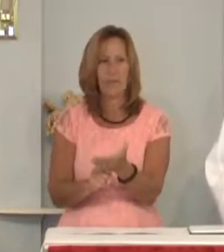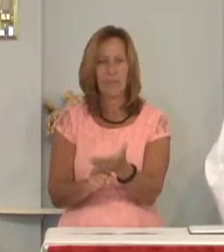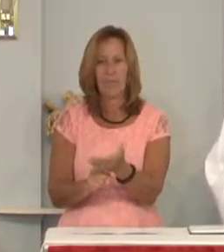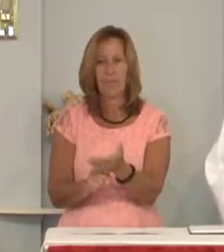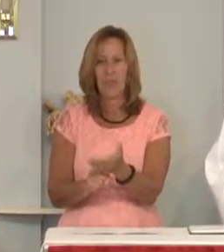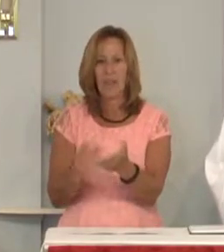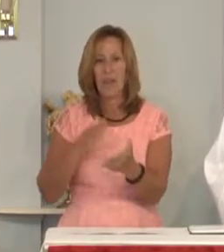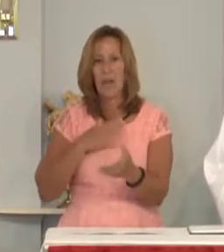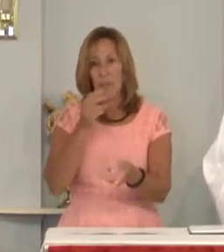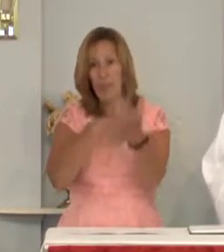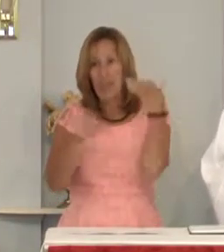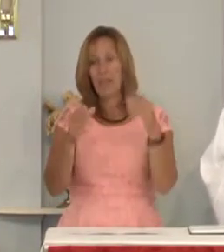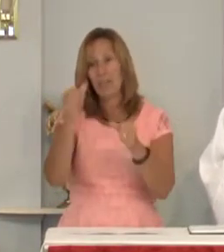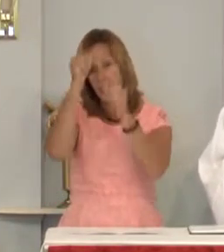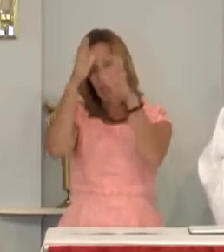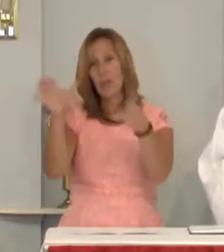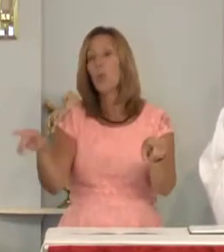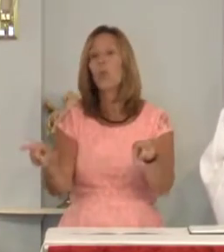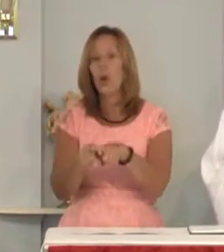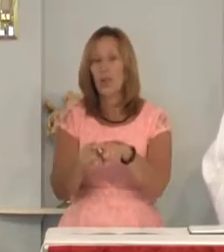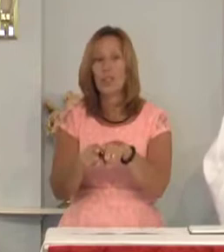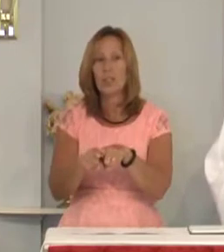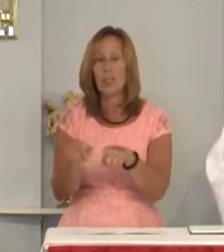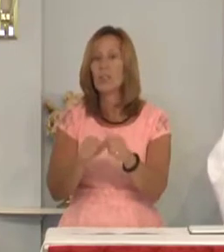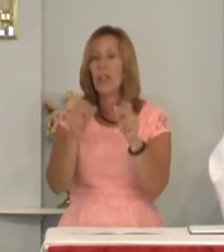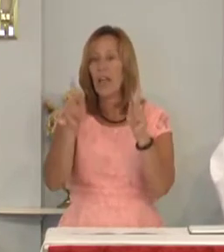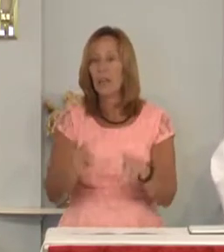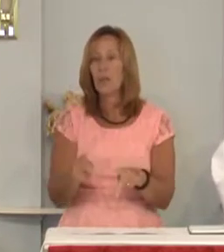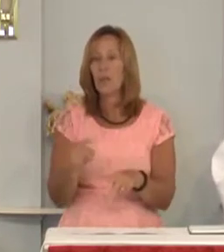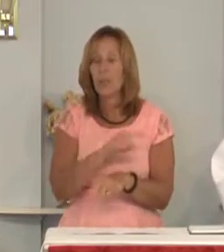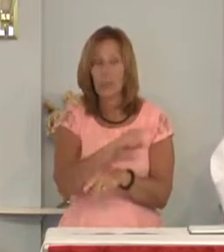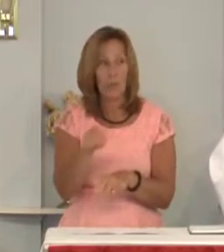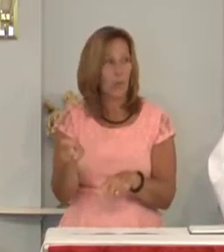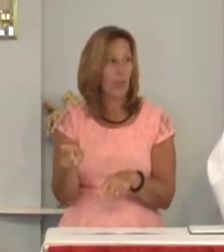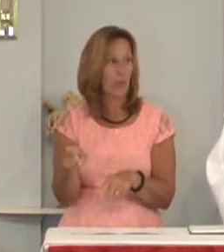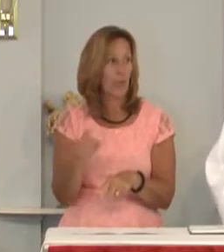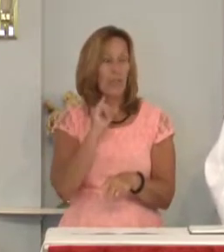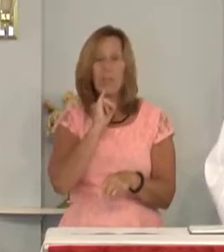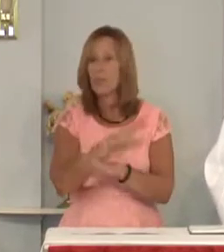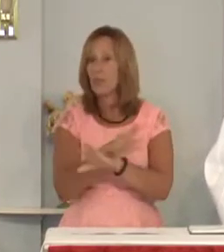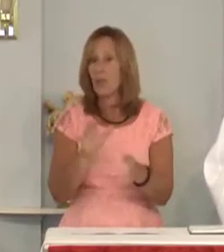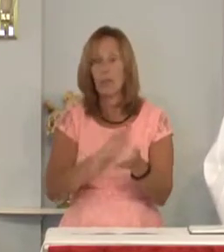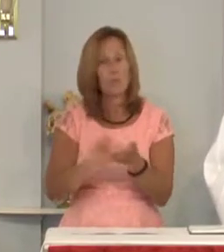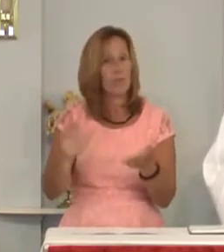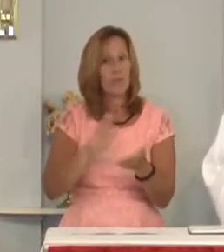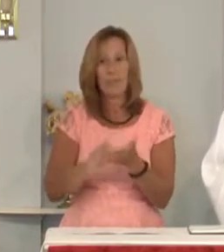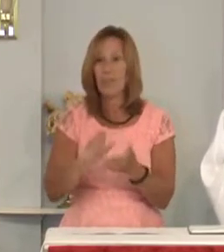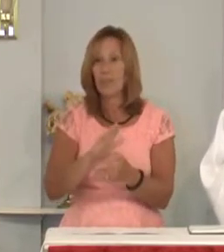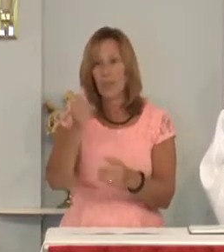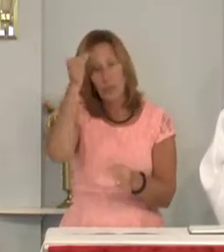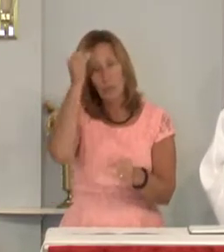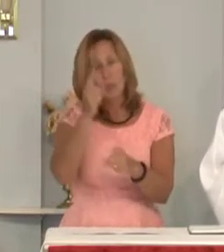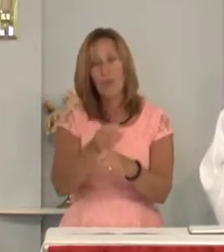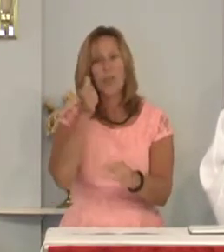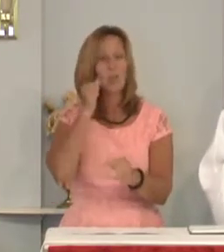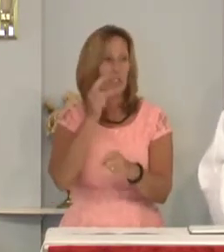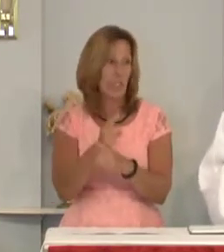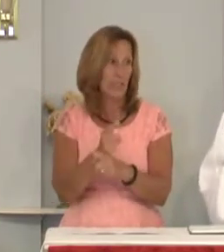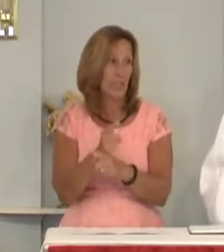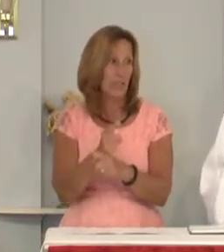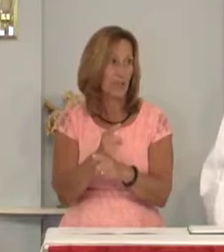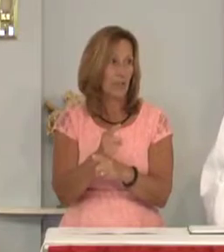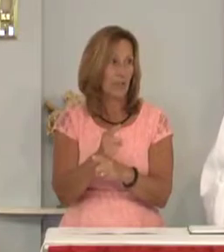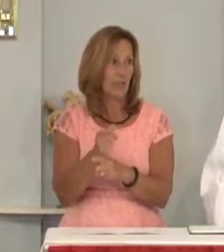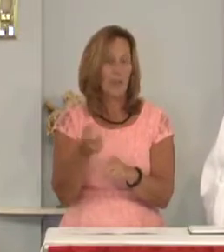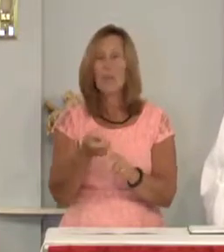So my Heavenly Father will also do to every one of you if you do not forgive your brother or sister from